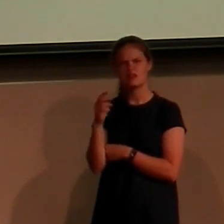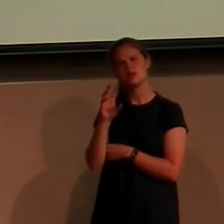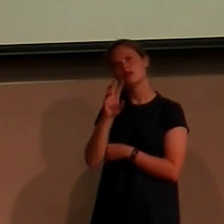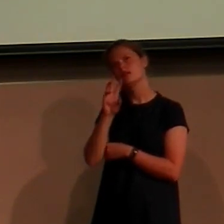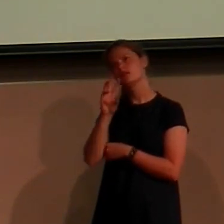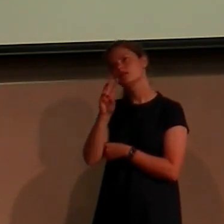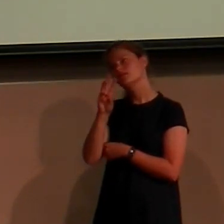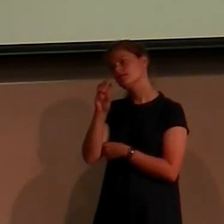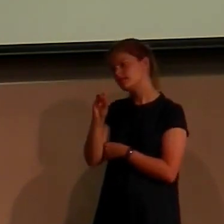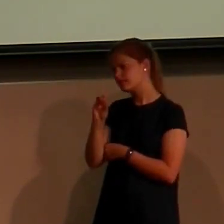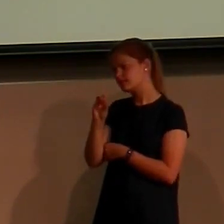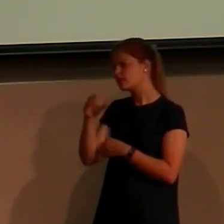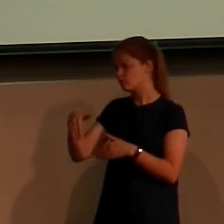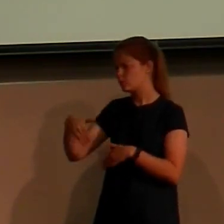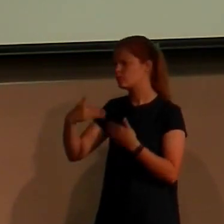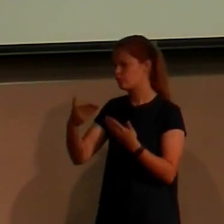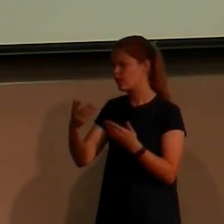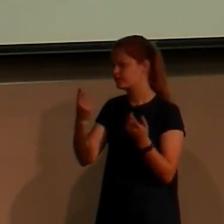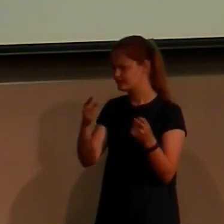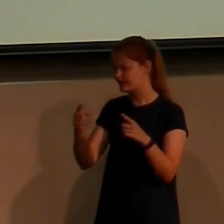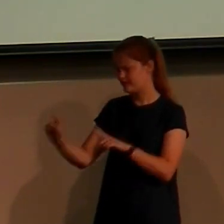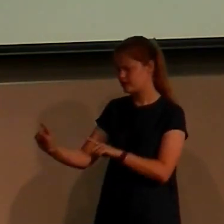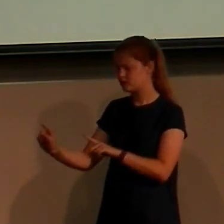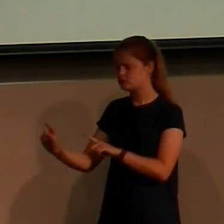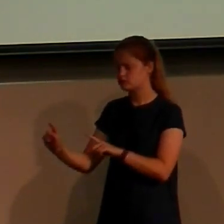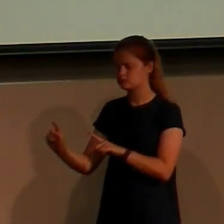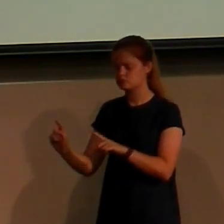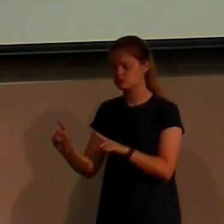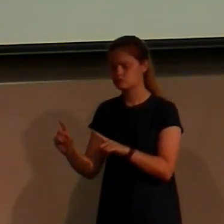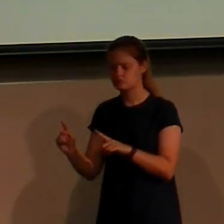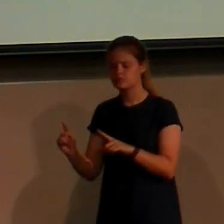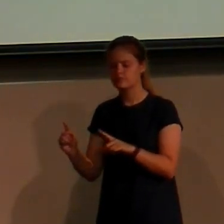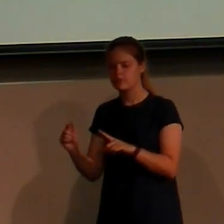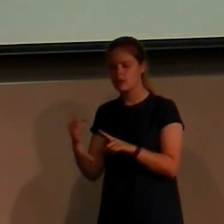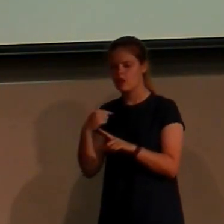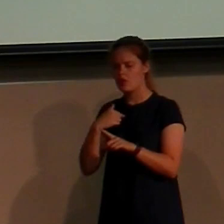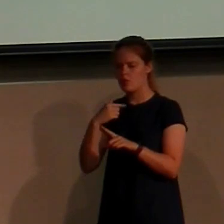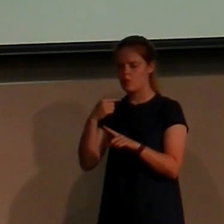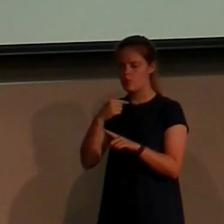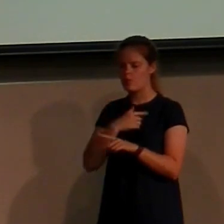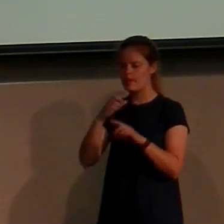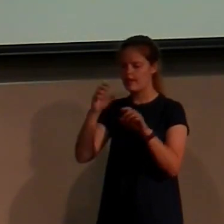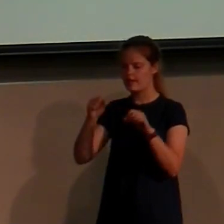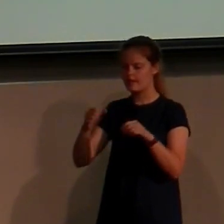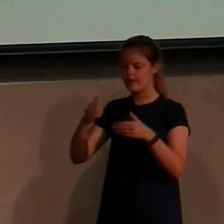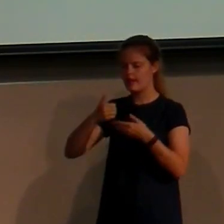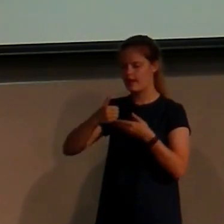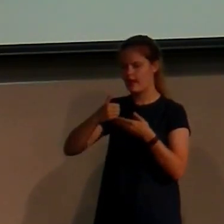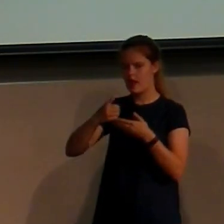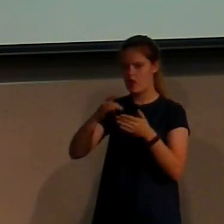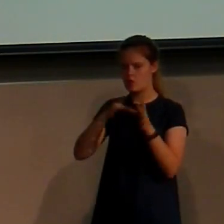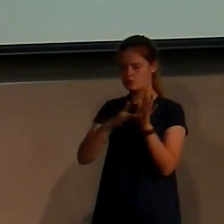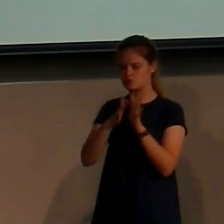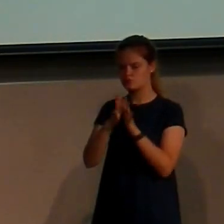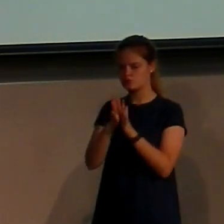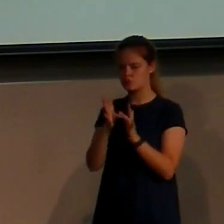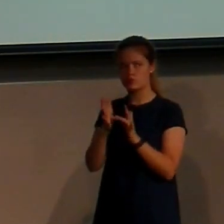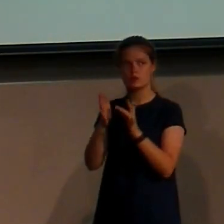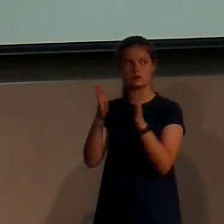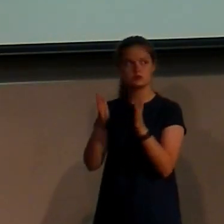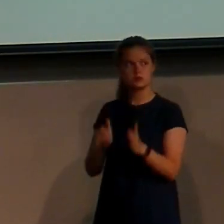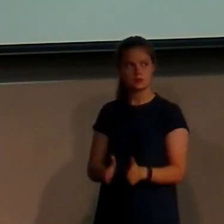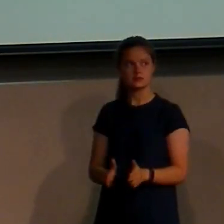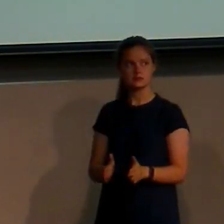60 solo prayers to this event, so we can equip Christians. And I've been able to deliver in other